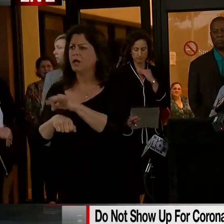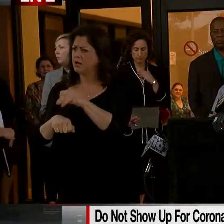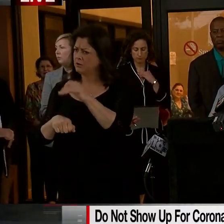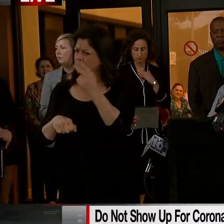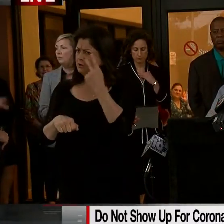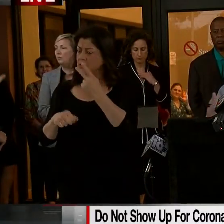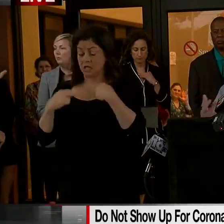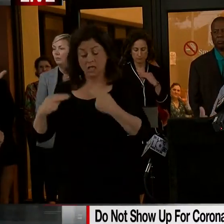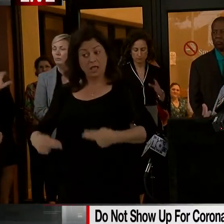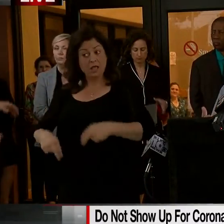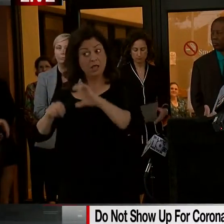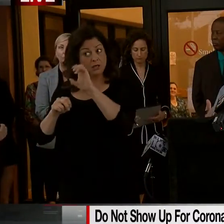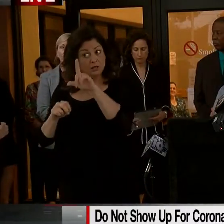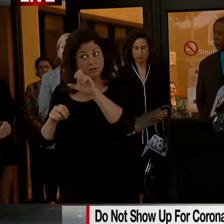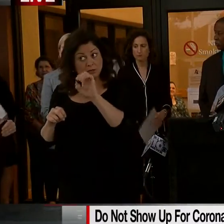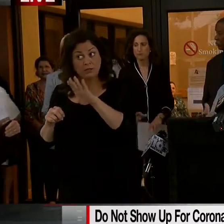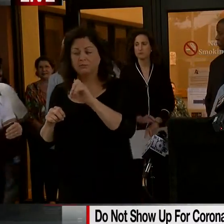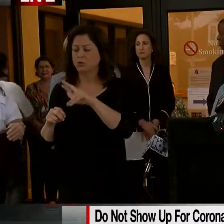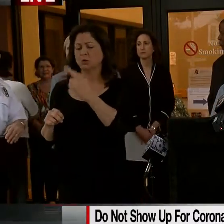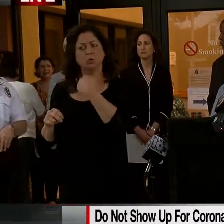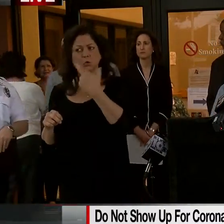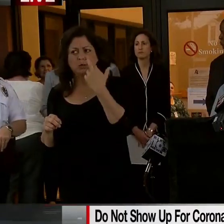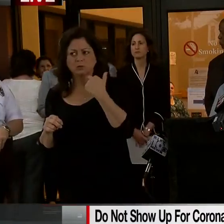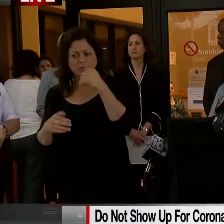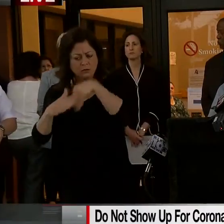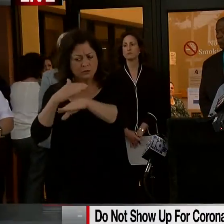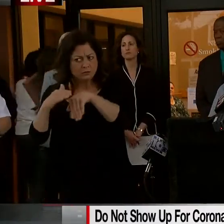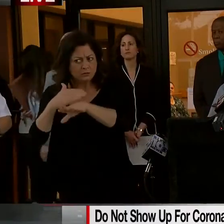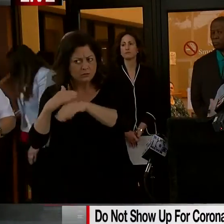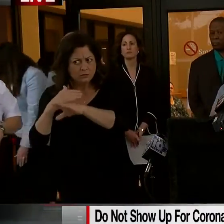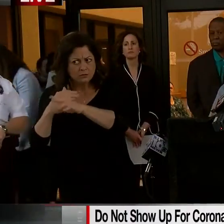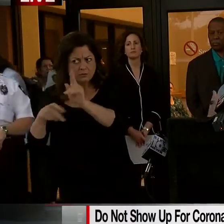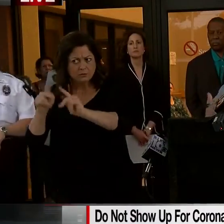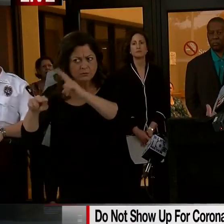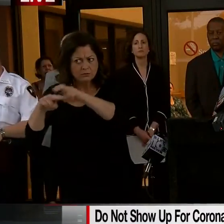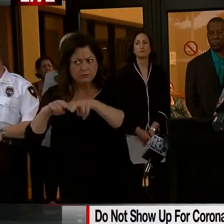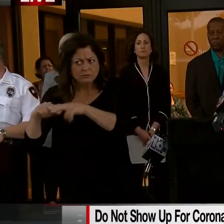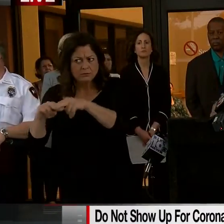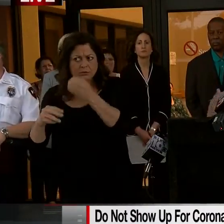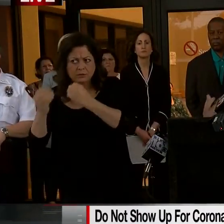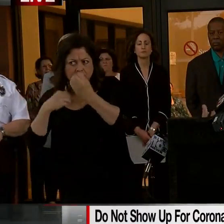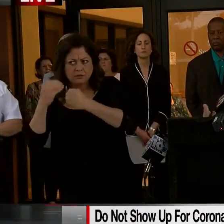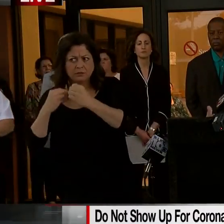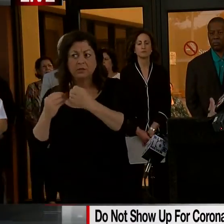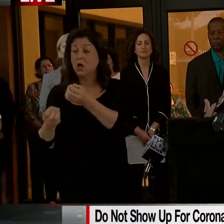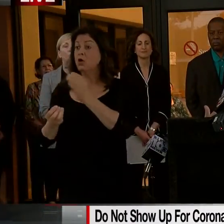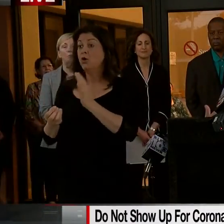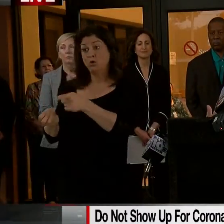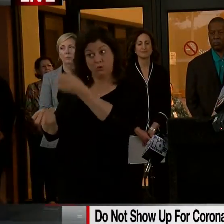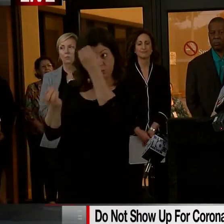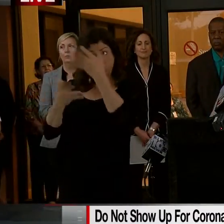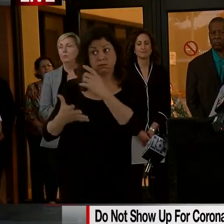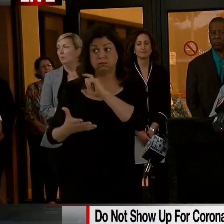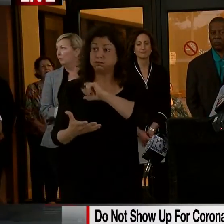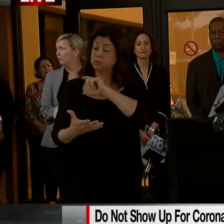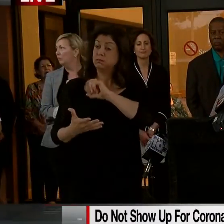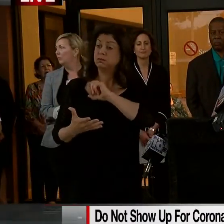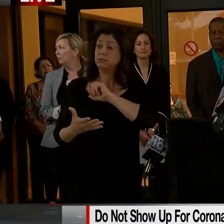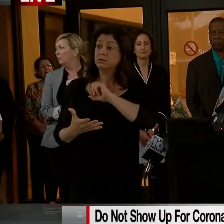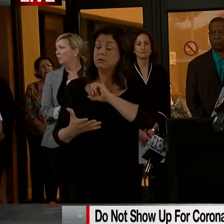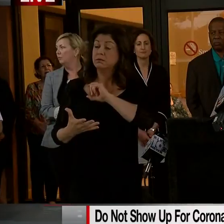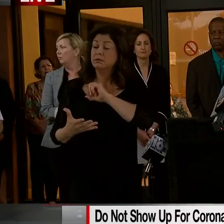or a restaurant that is allowing patrons to sit down and have a meal, again, we need you to let law enforcement know, because there's a